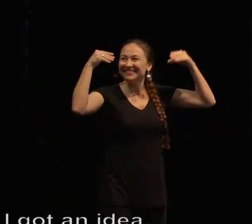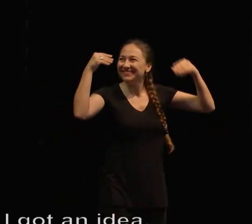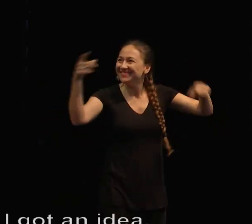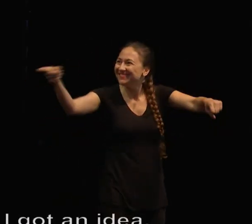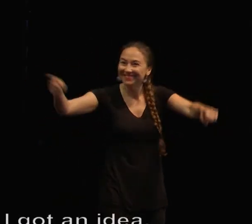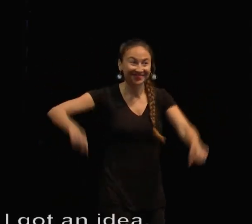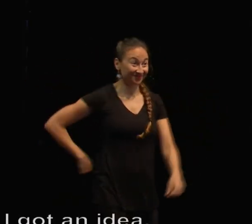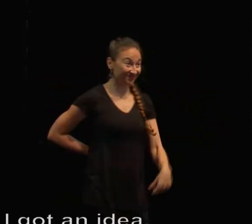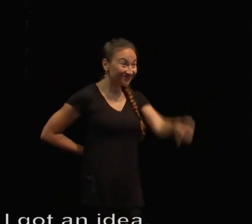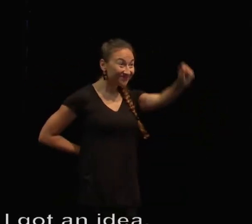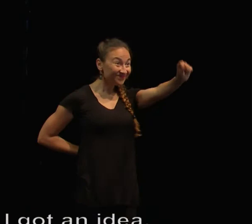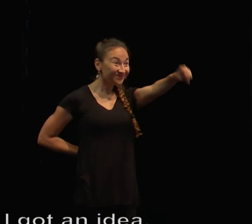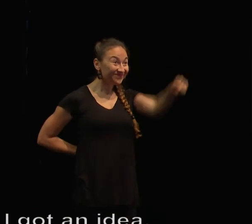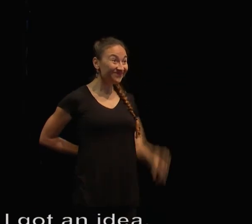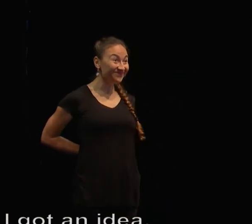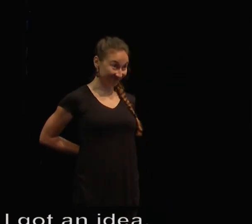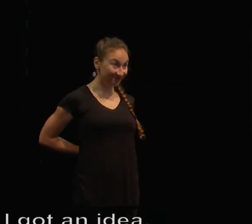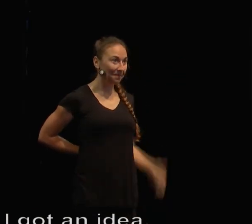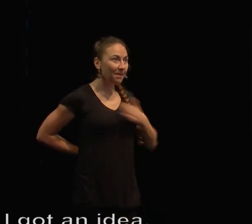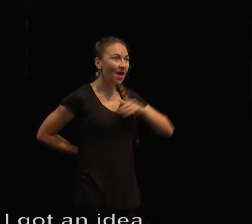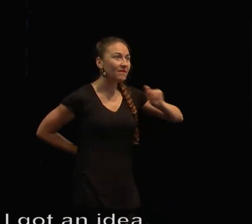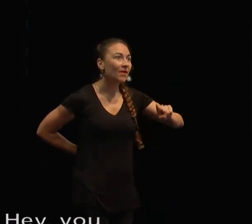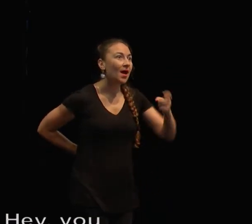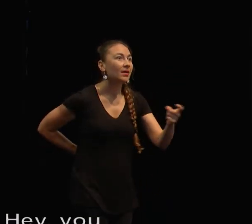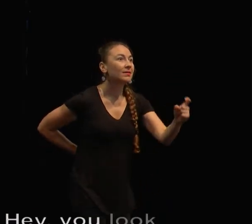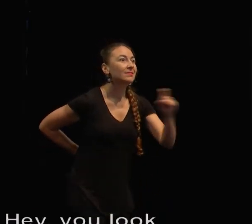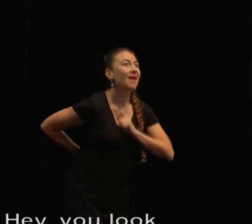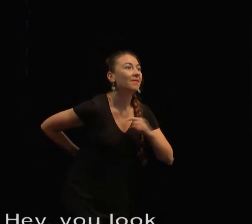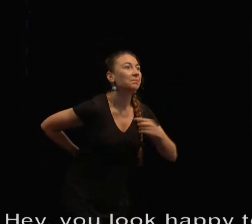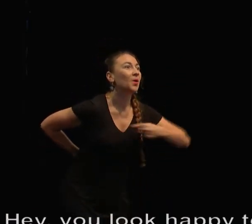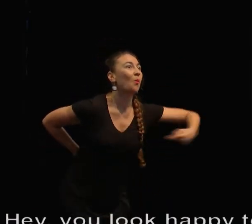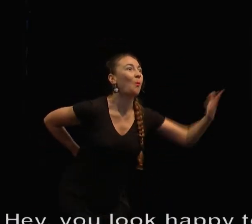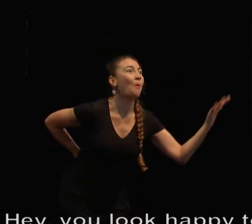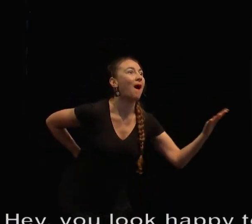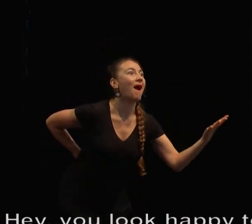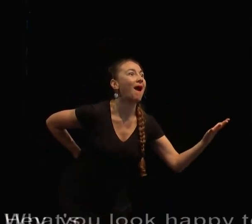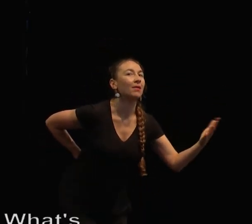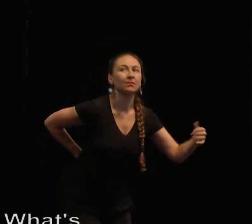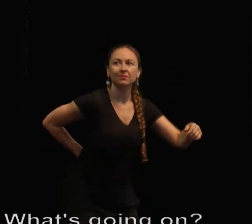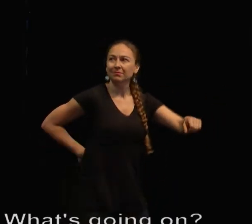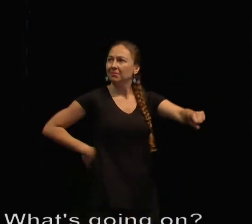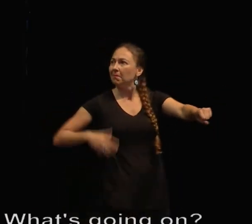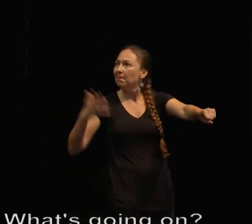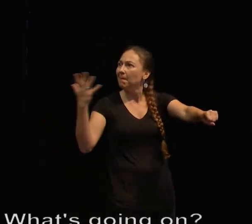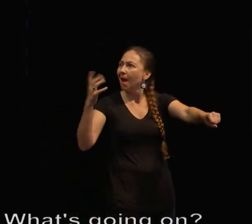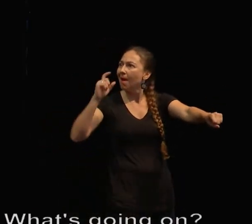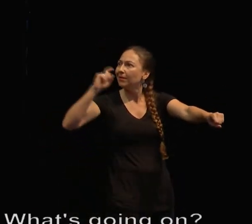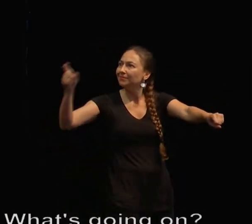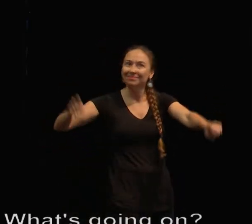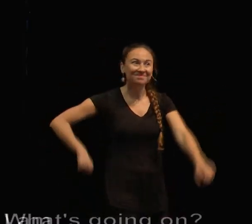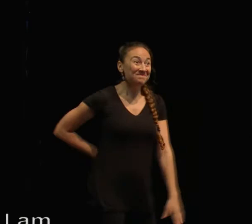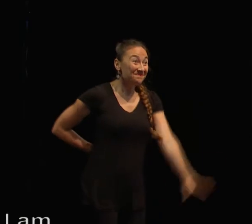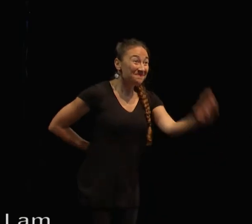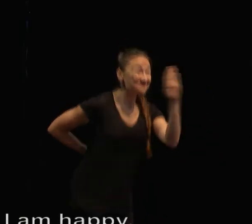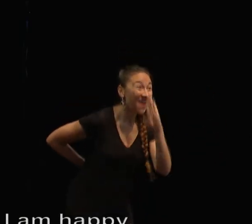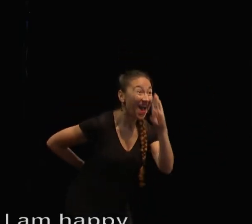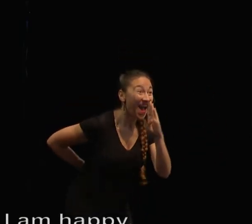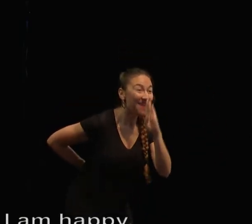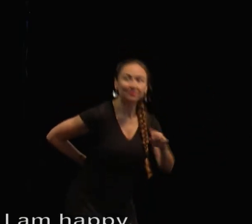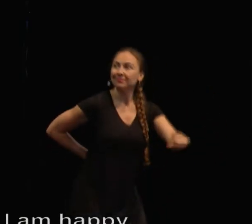Hey, you look happy today. What's going on? I am happy. My friend gave me a doll.